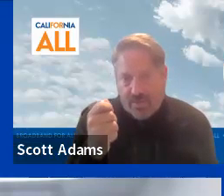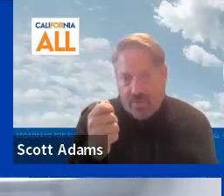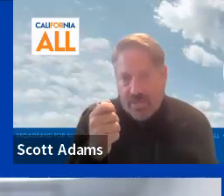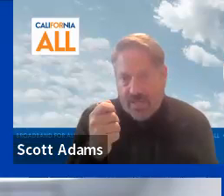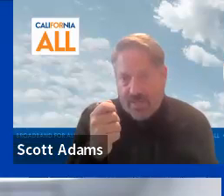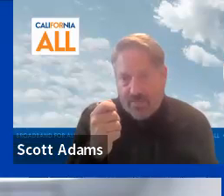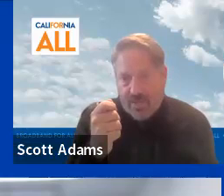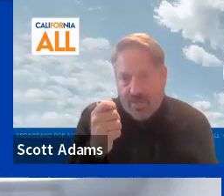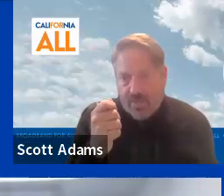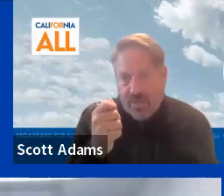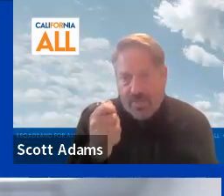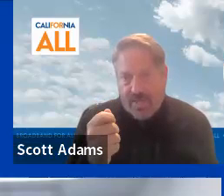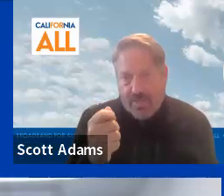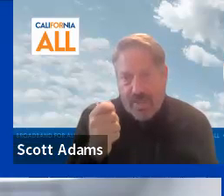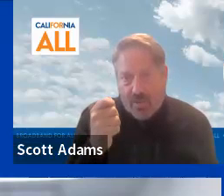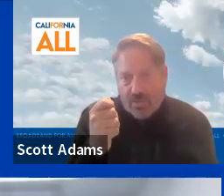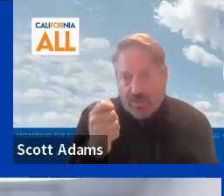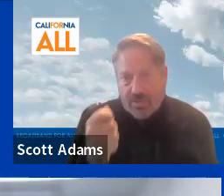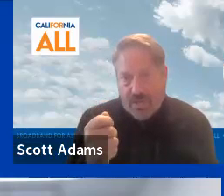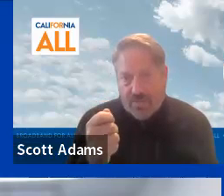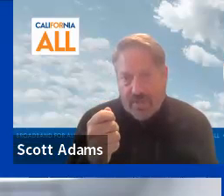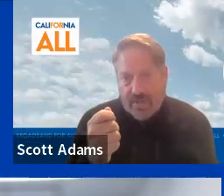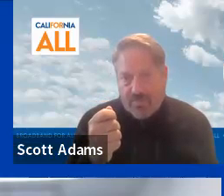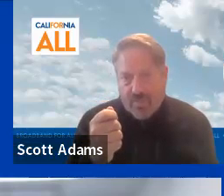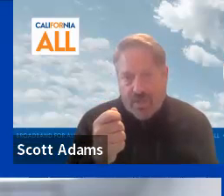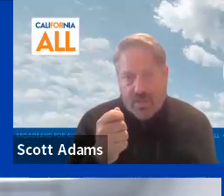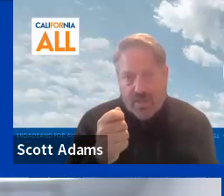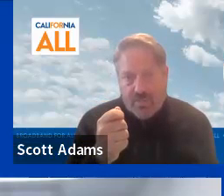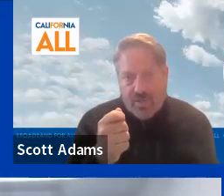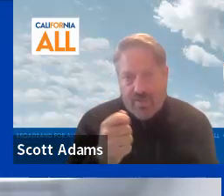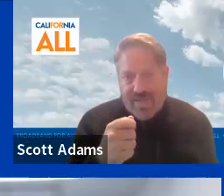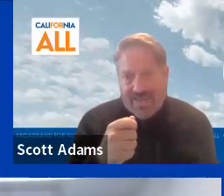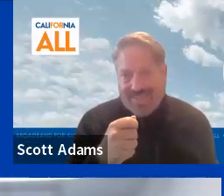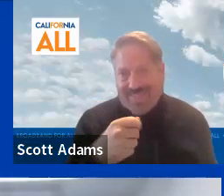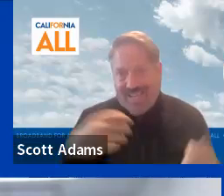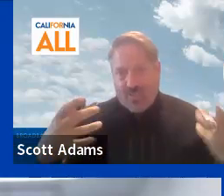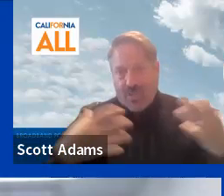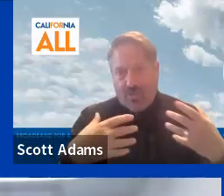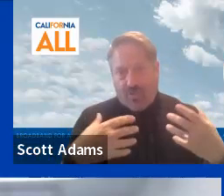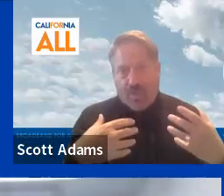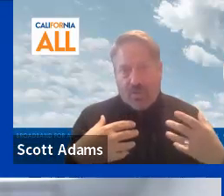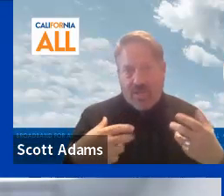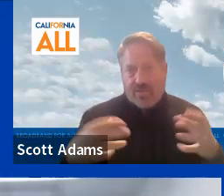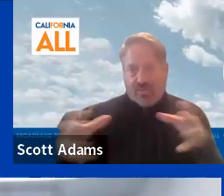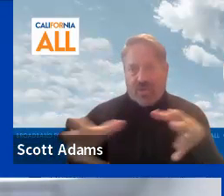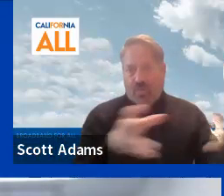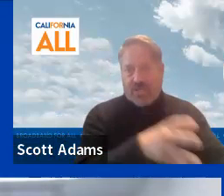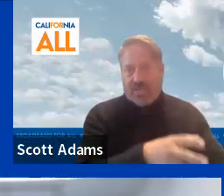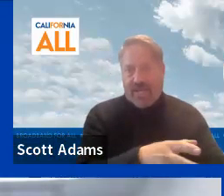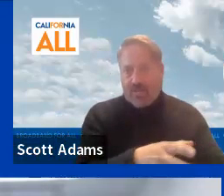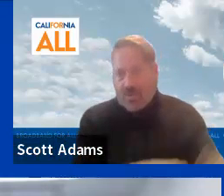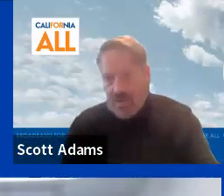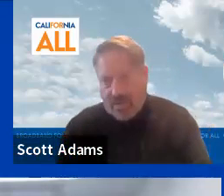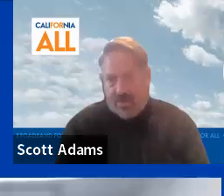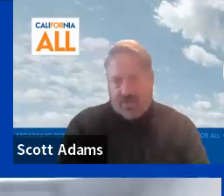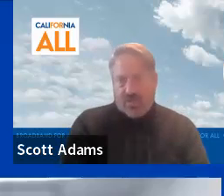from WIA, Empower, Dr. Pham, that exactly what you spoke about is what we need